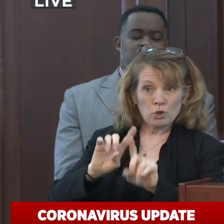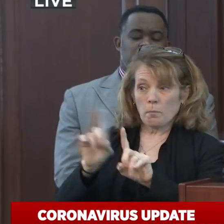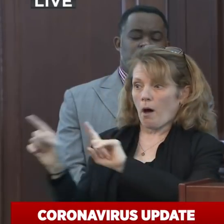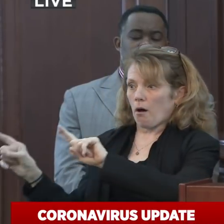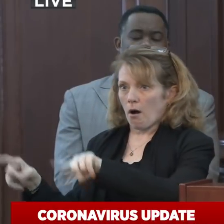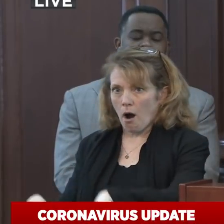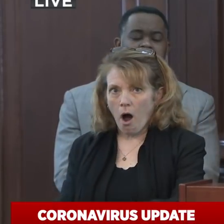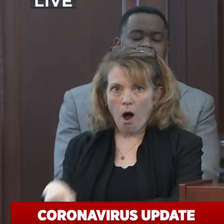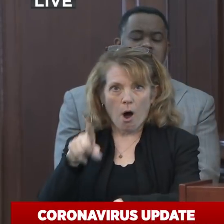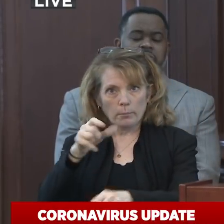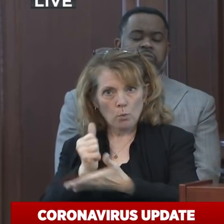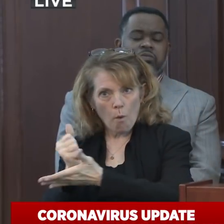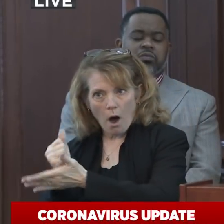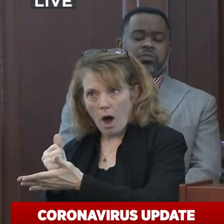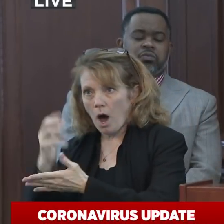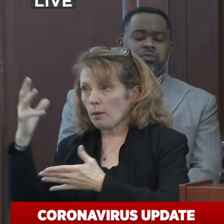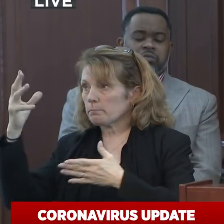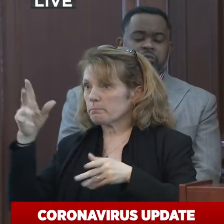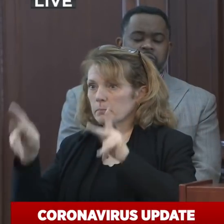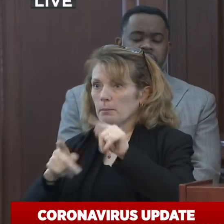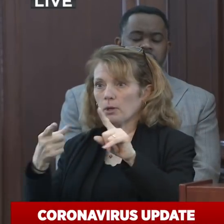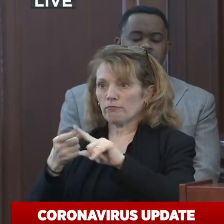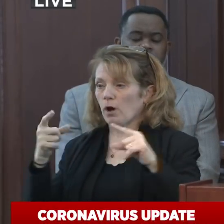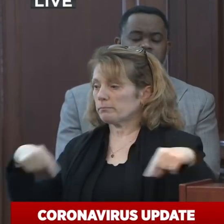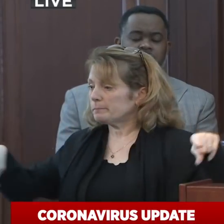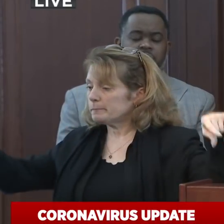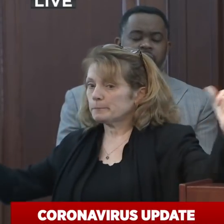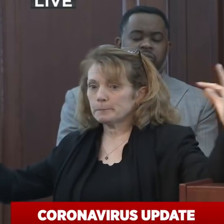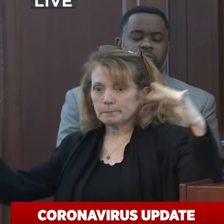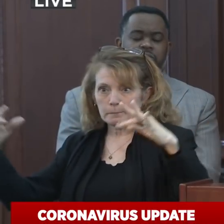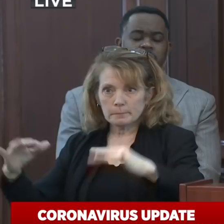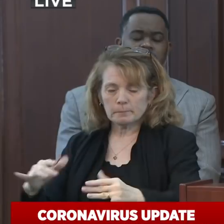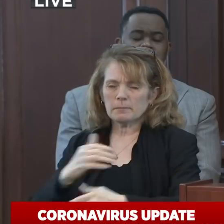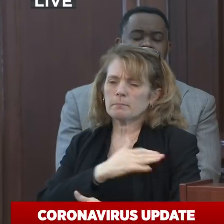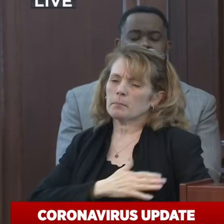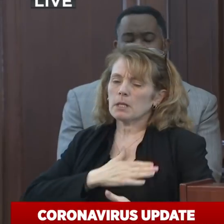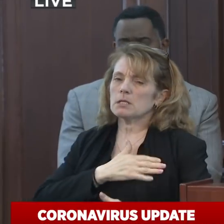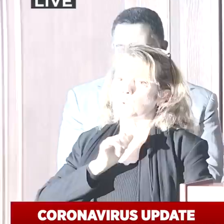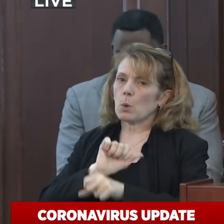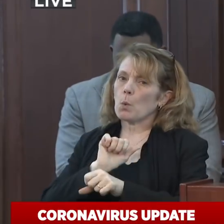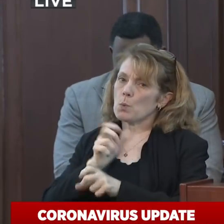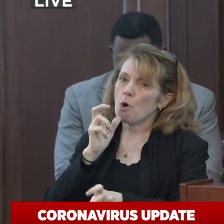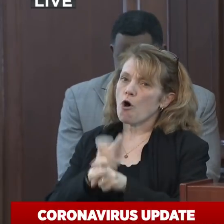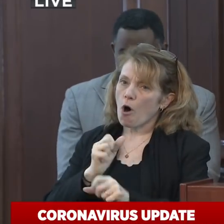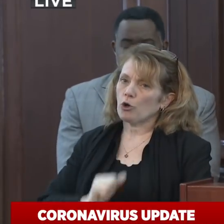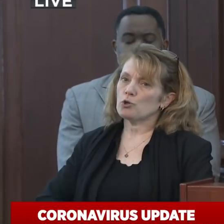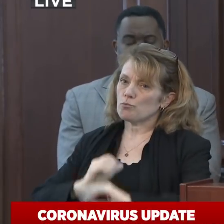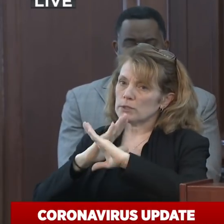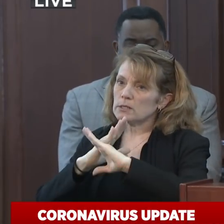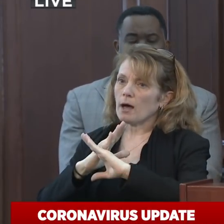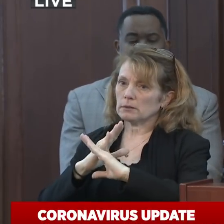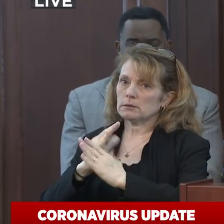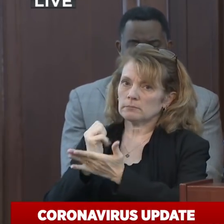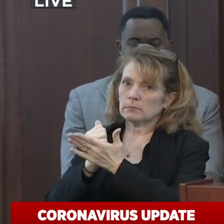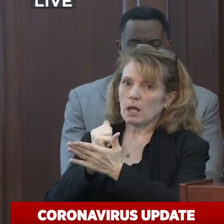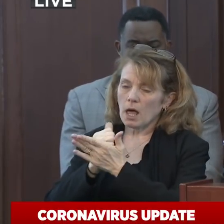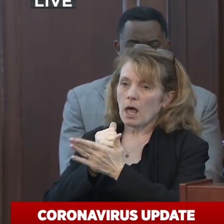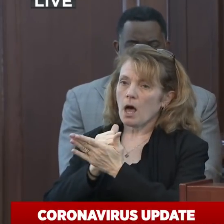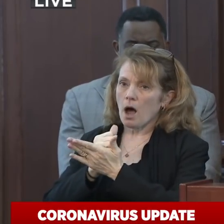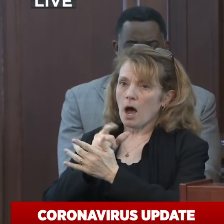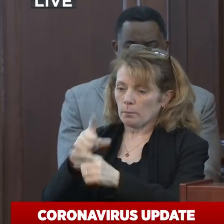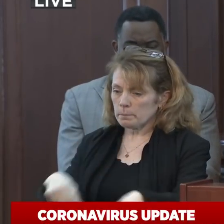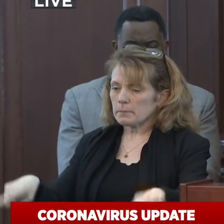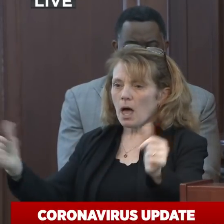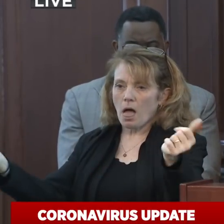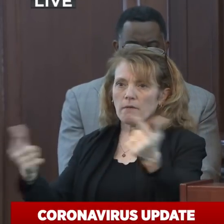Make sure that you're working hard to make sure that those people are treated well but are protected at the same time. So thank you very much once again,